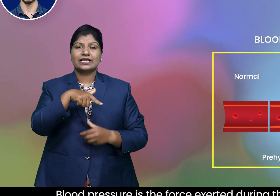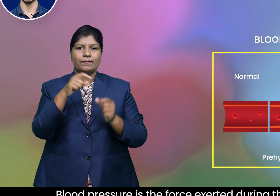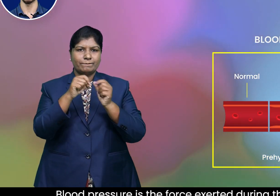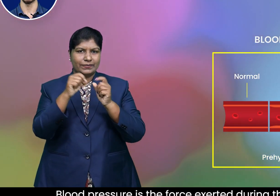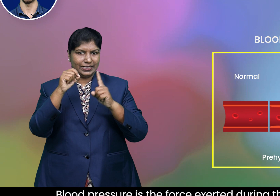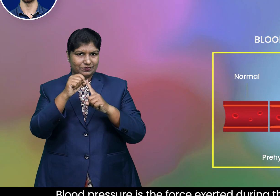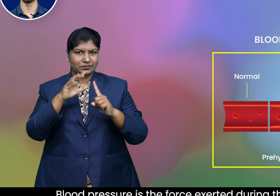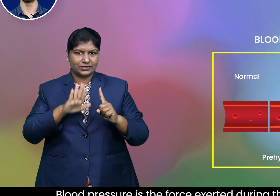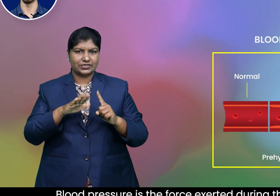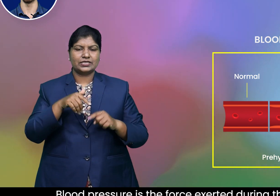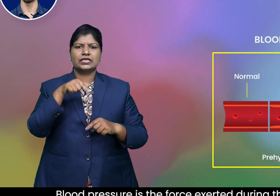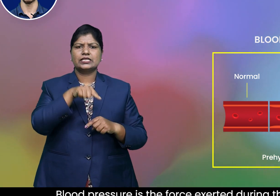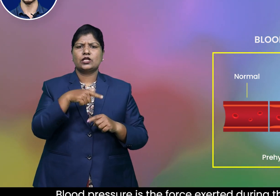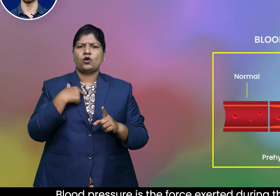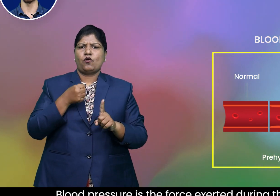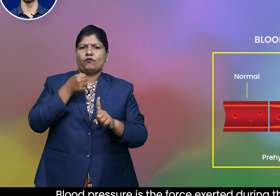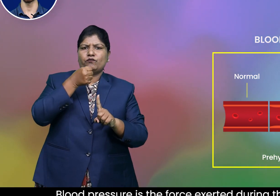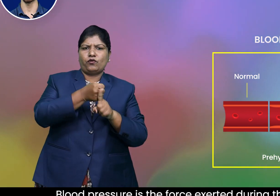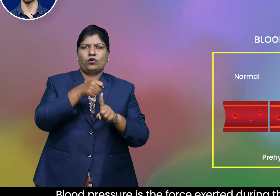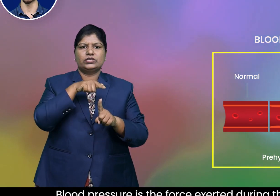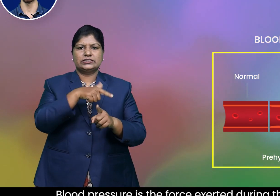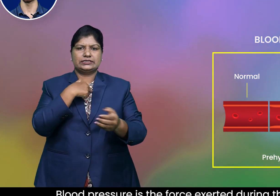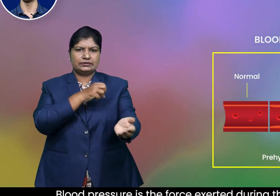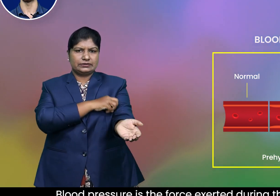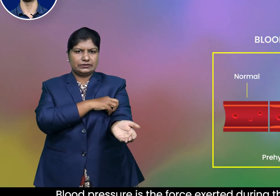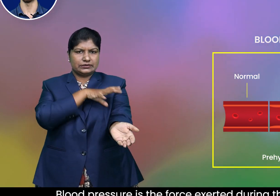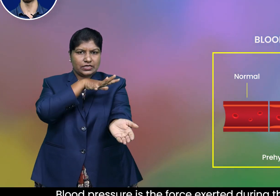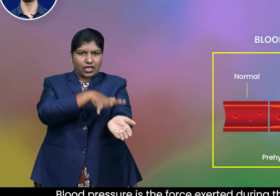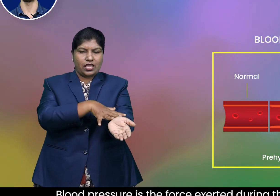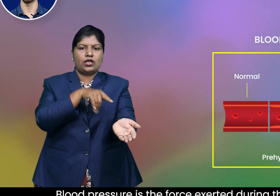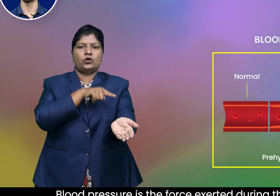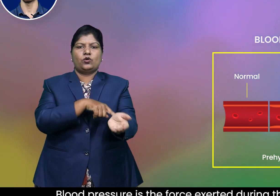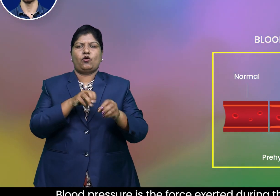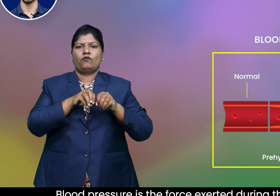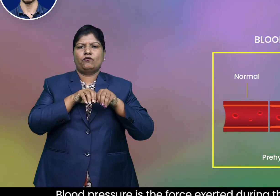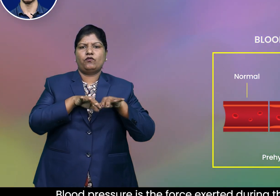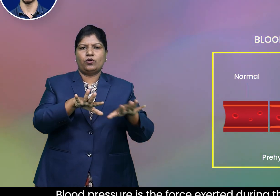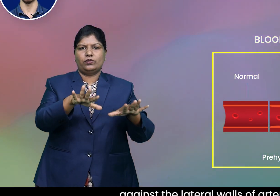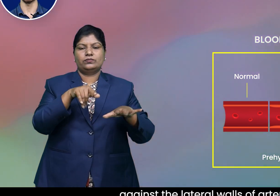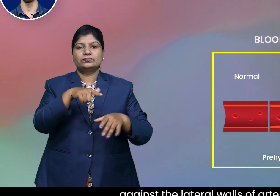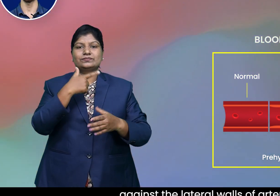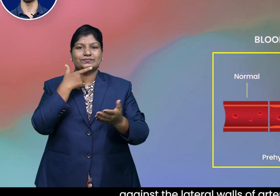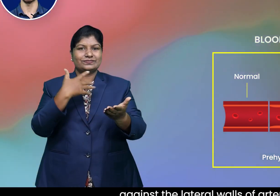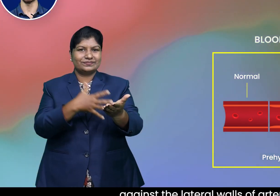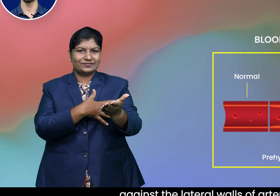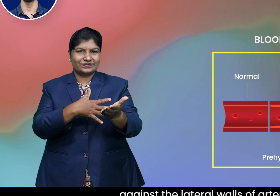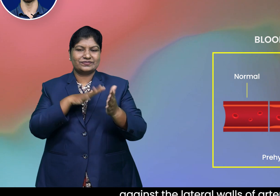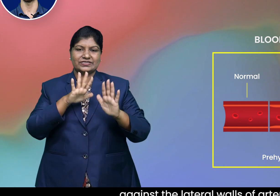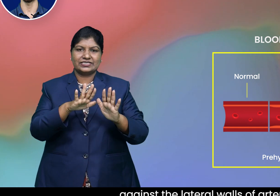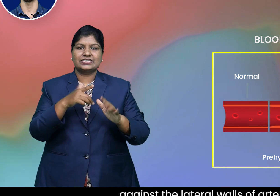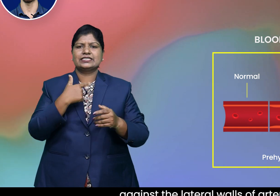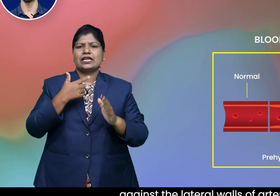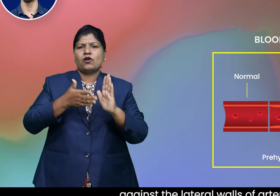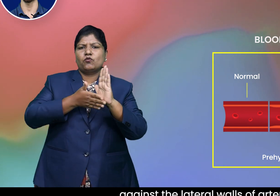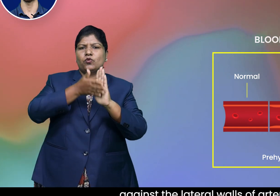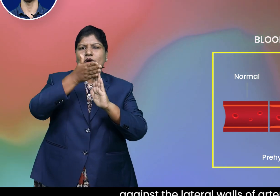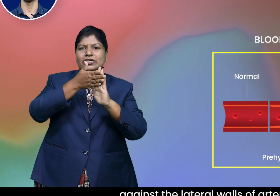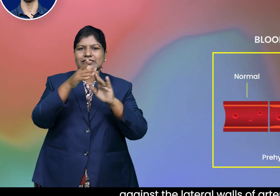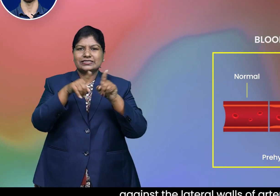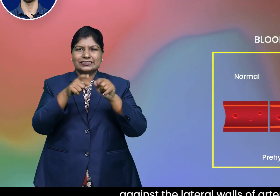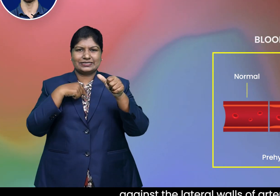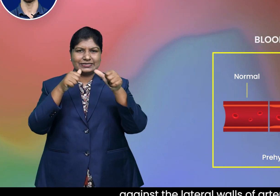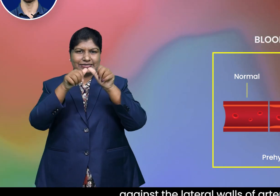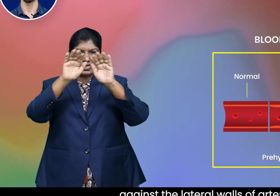Blood pressure is the force exerted during the flow of blood against the lateral walls of